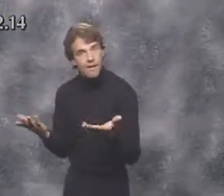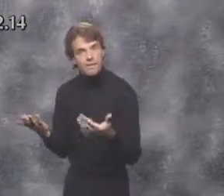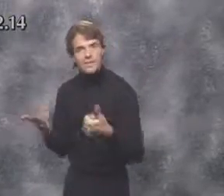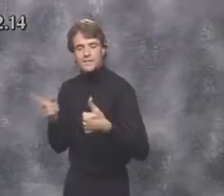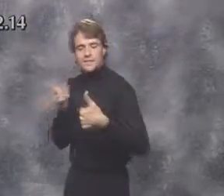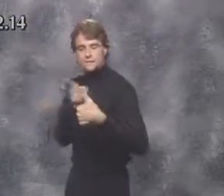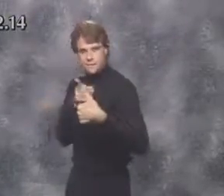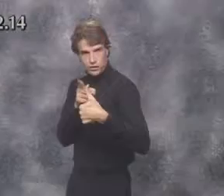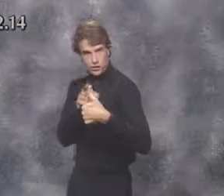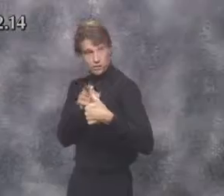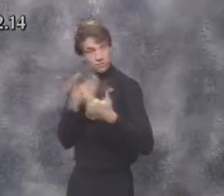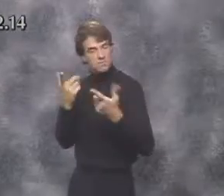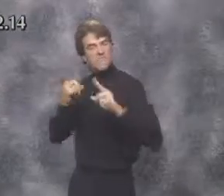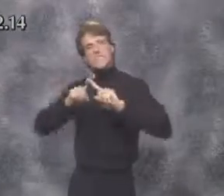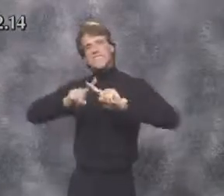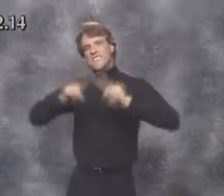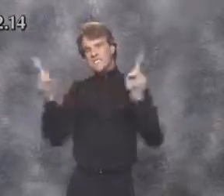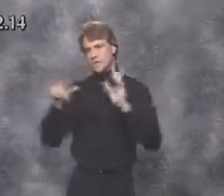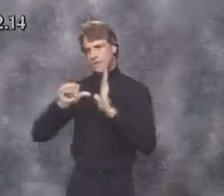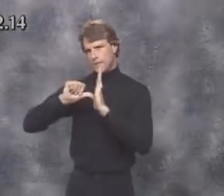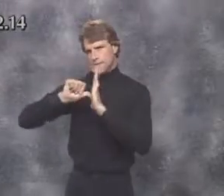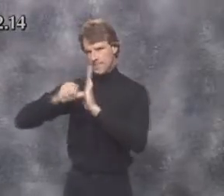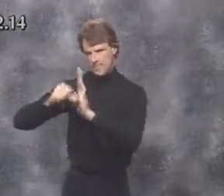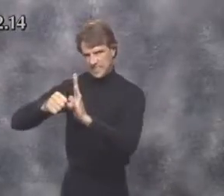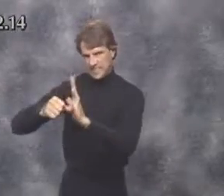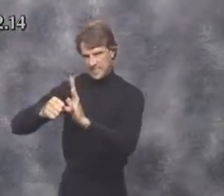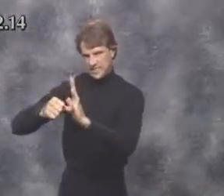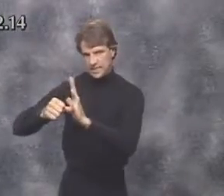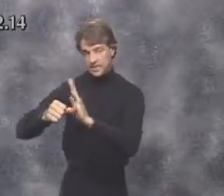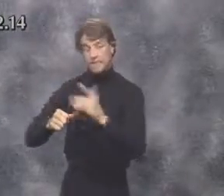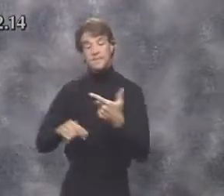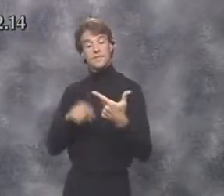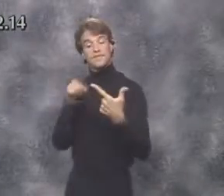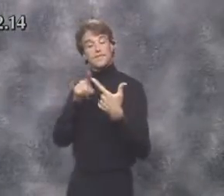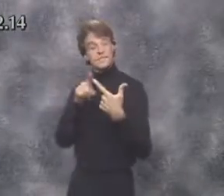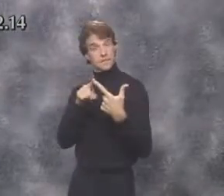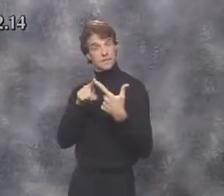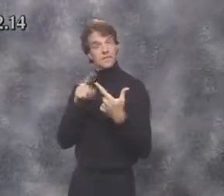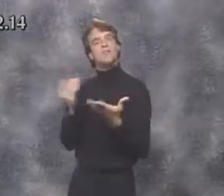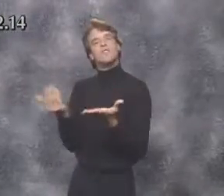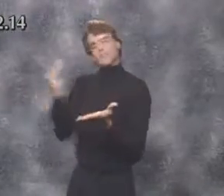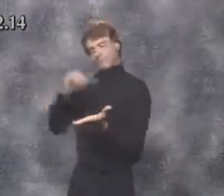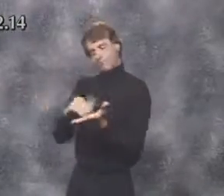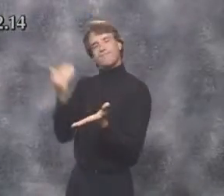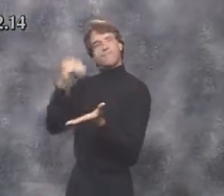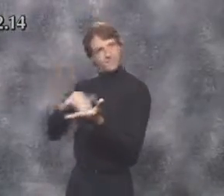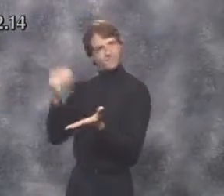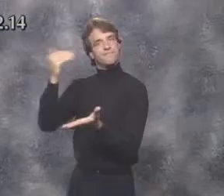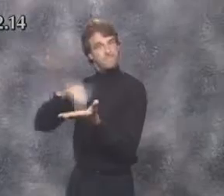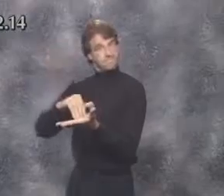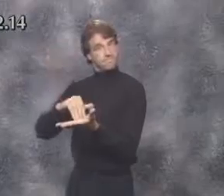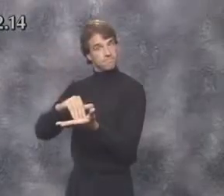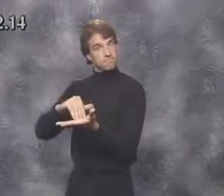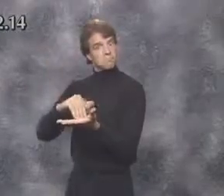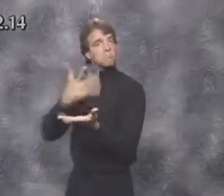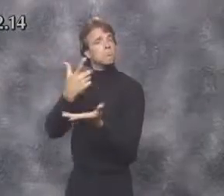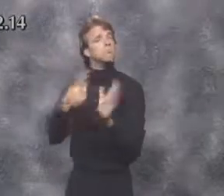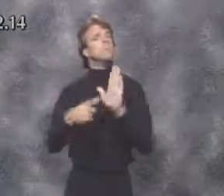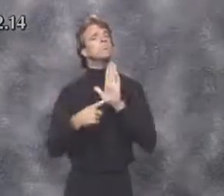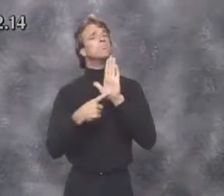modified, first through inflection and through repetition.